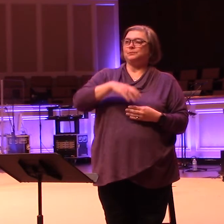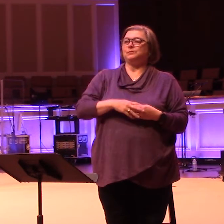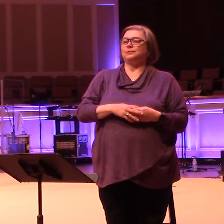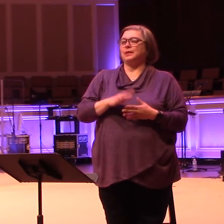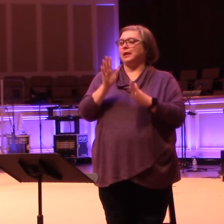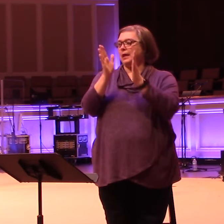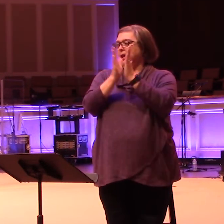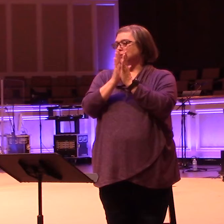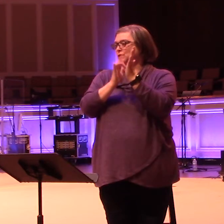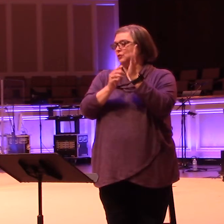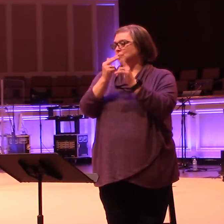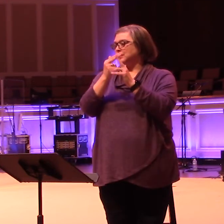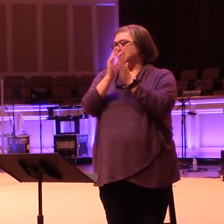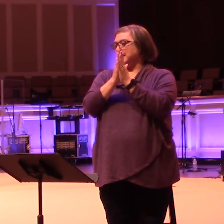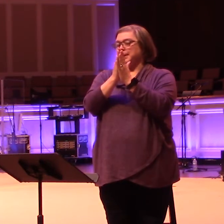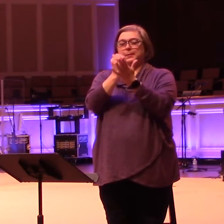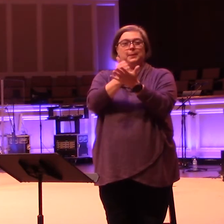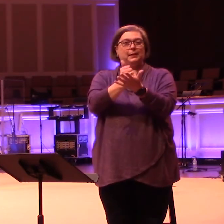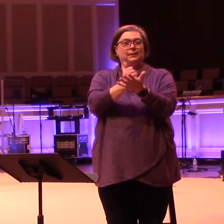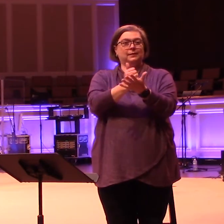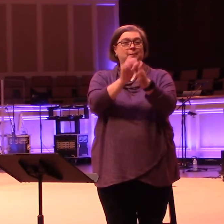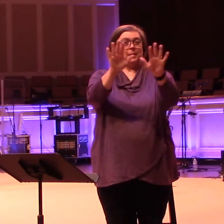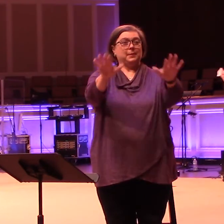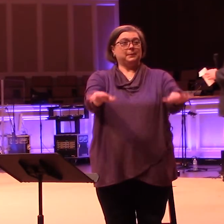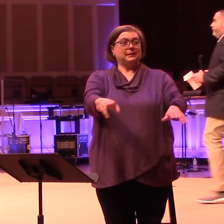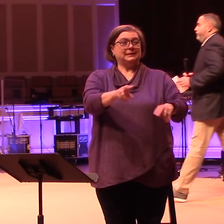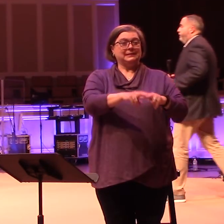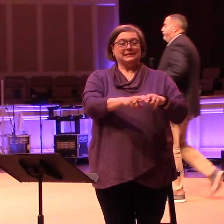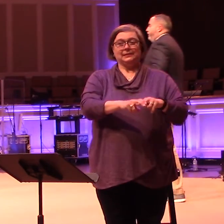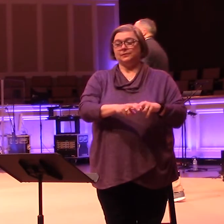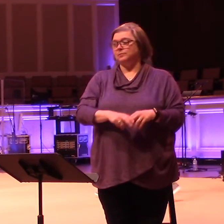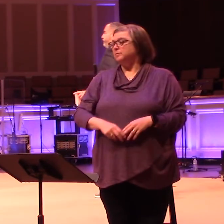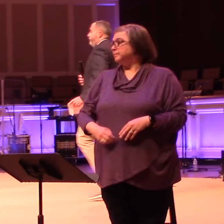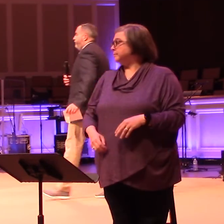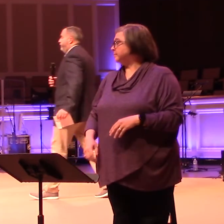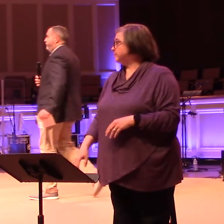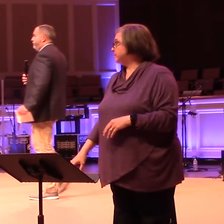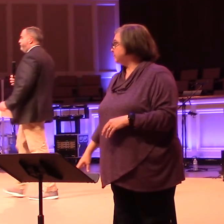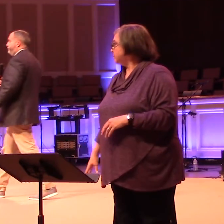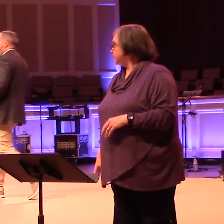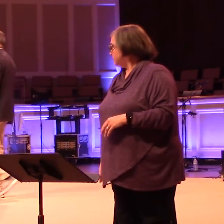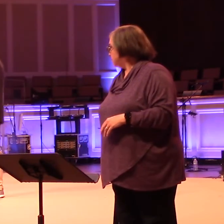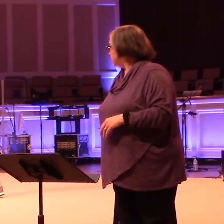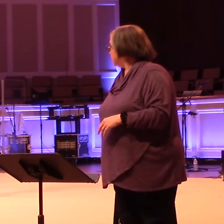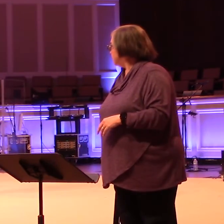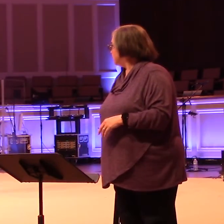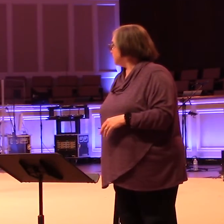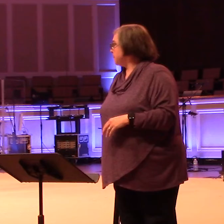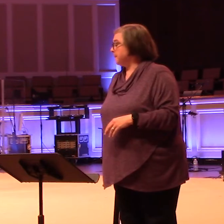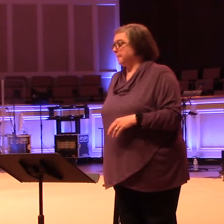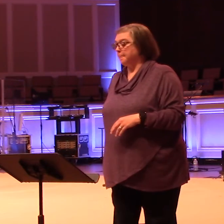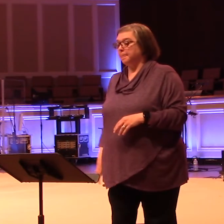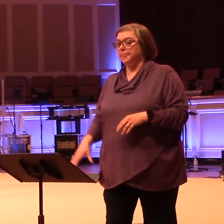Ask this in Jesus' name. Amen. Amen. Would you be seated? Have a few things to share with you. Sean?